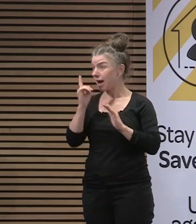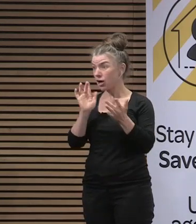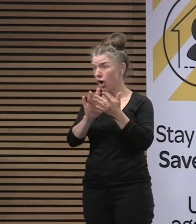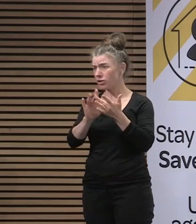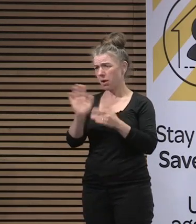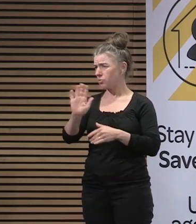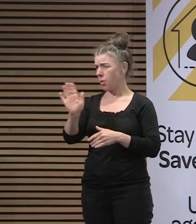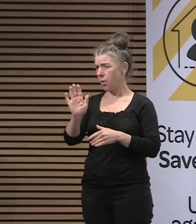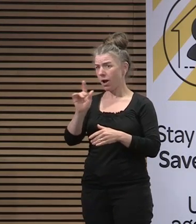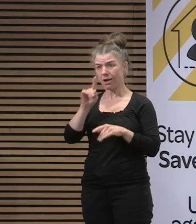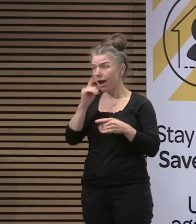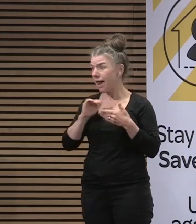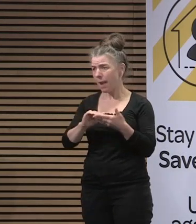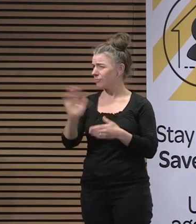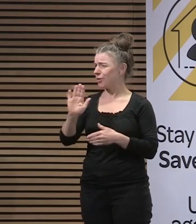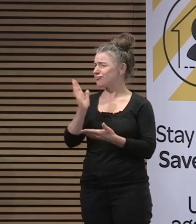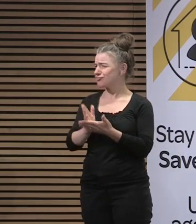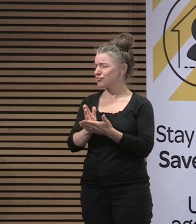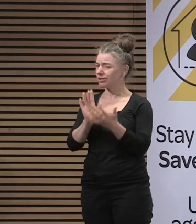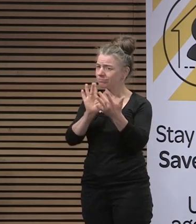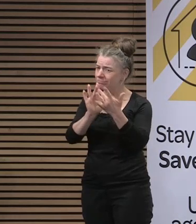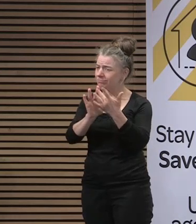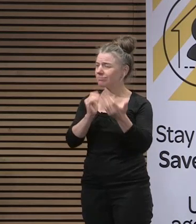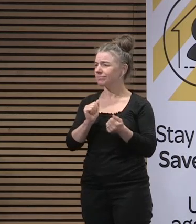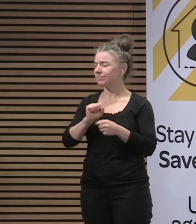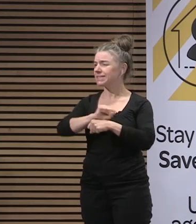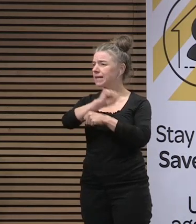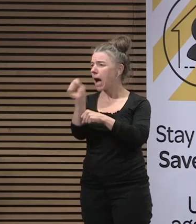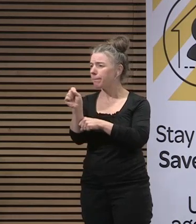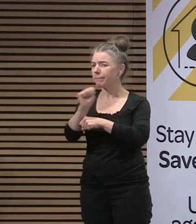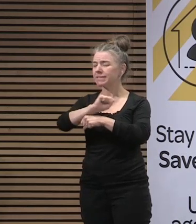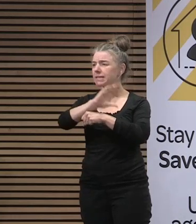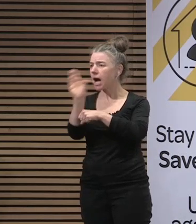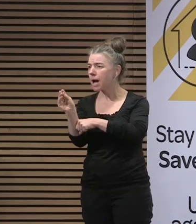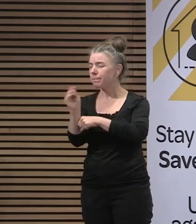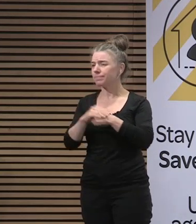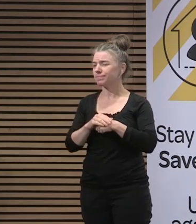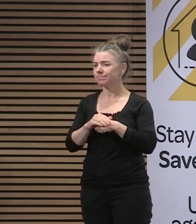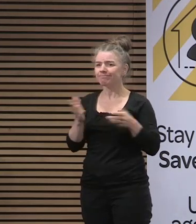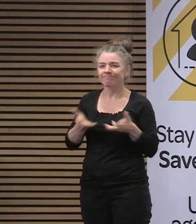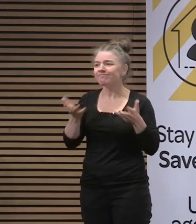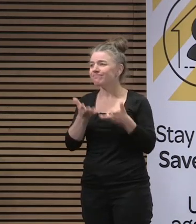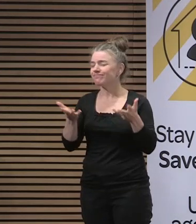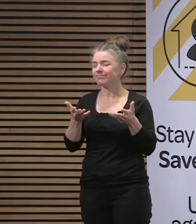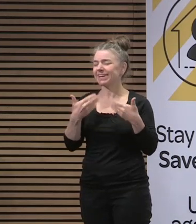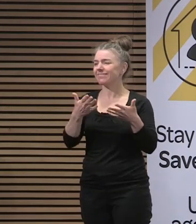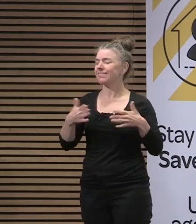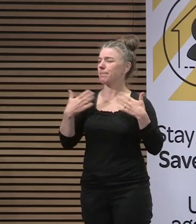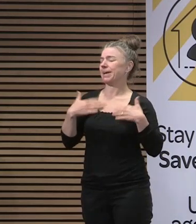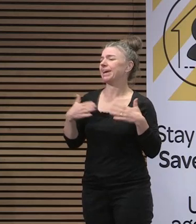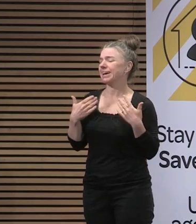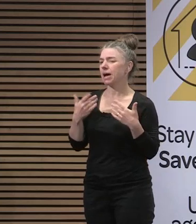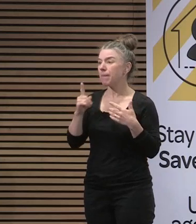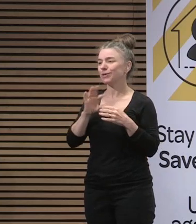other ways. Keep in touch on the phone or via Skype. Do all you can to help keep their spirits up without coming into physical